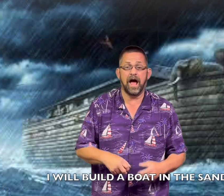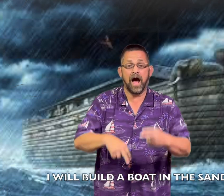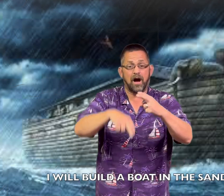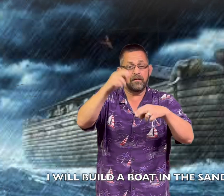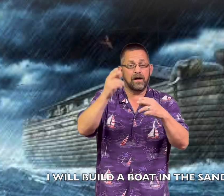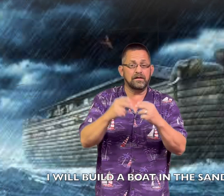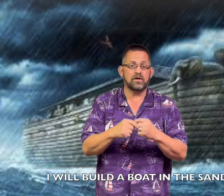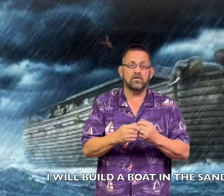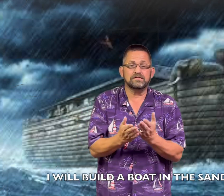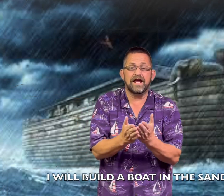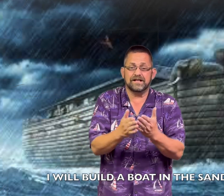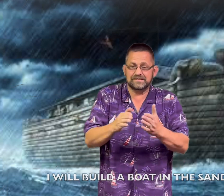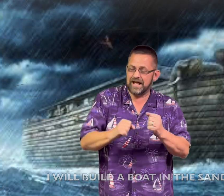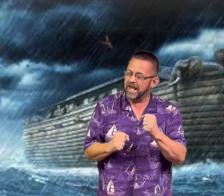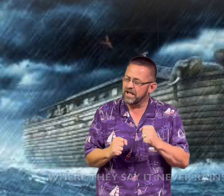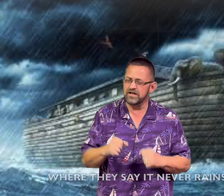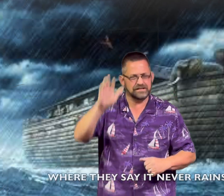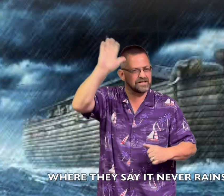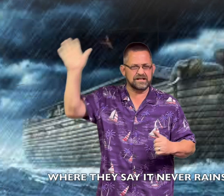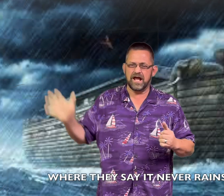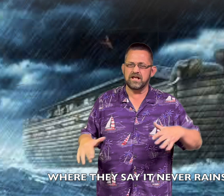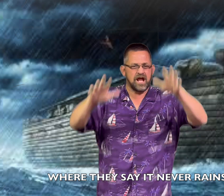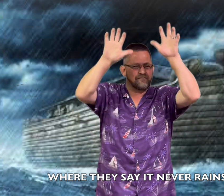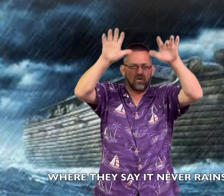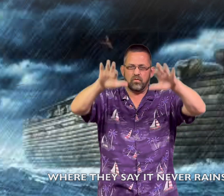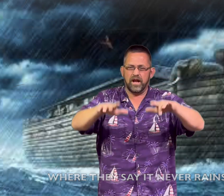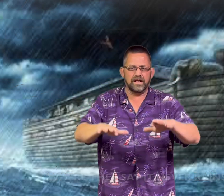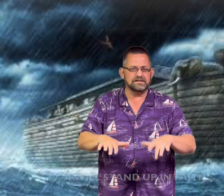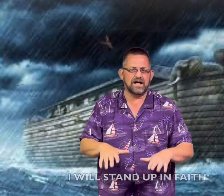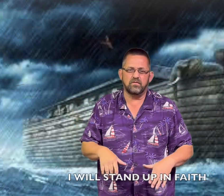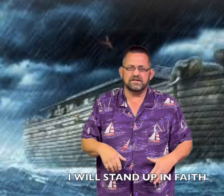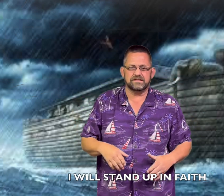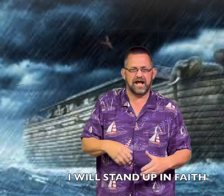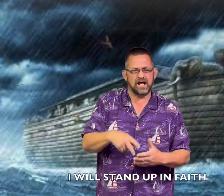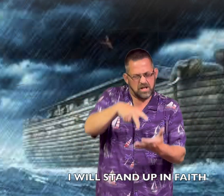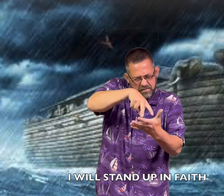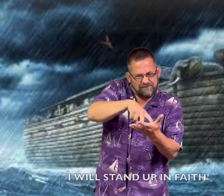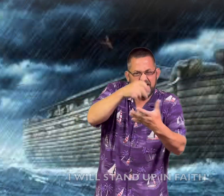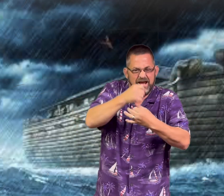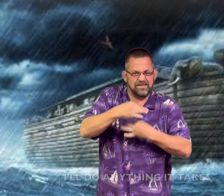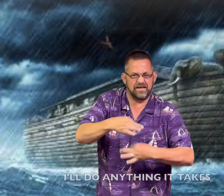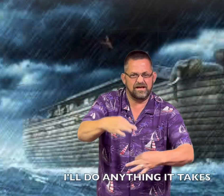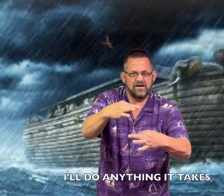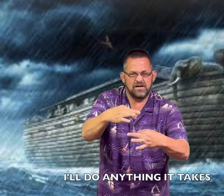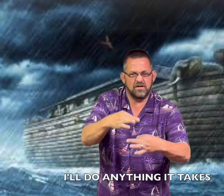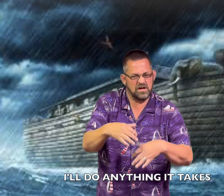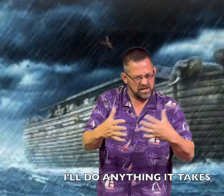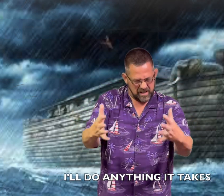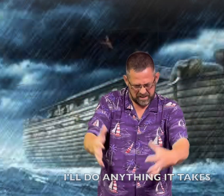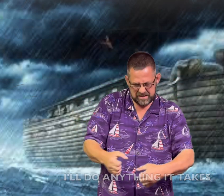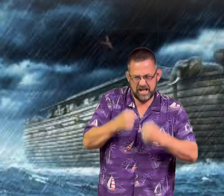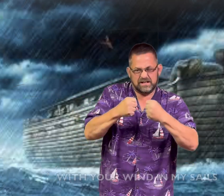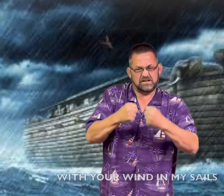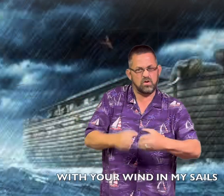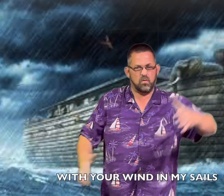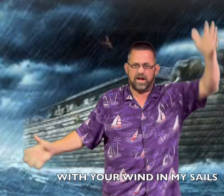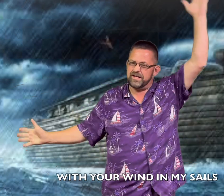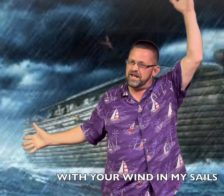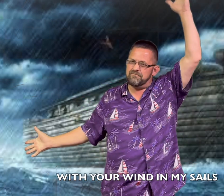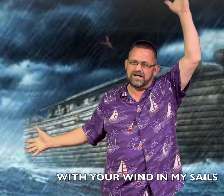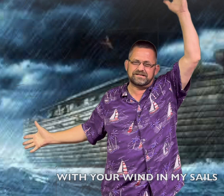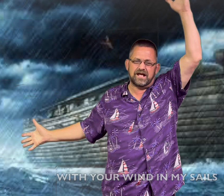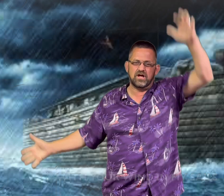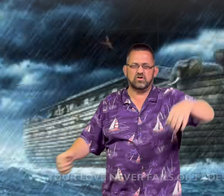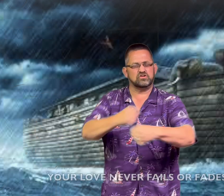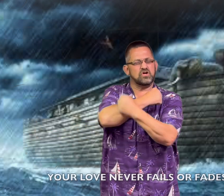I'll build a boat in the sand Where they say it never rains I will stand up in faith I'll do anything it takes If you win